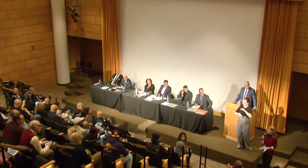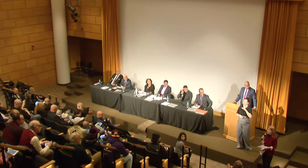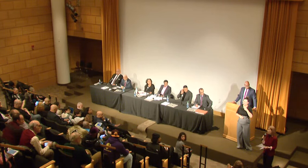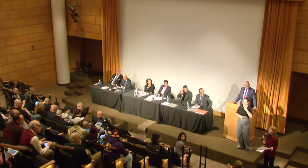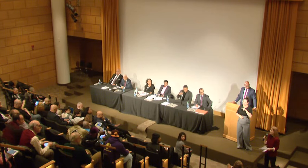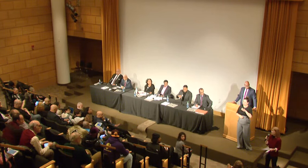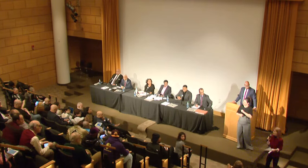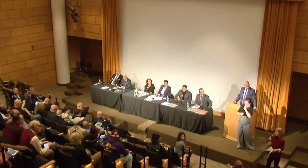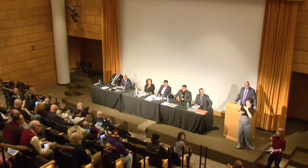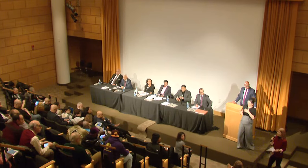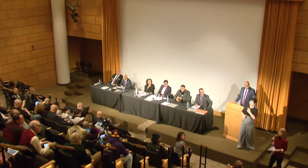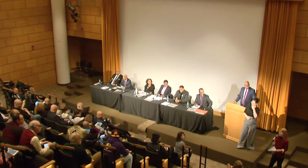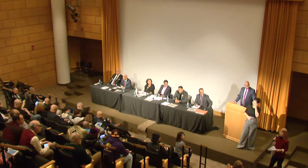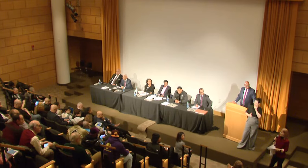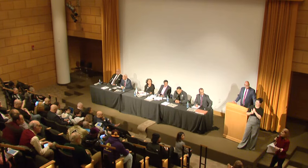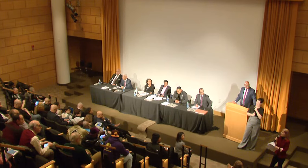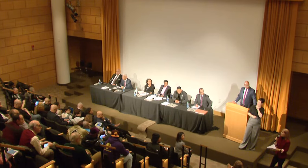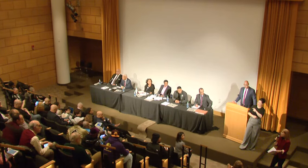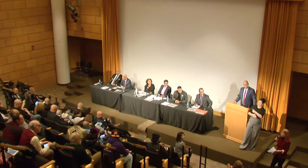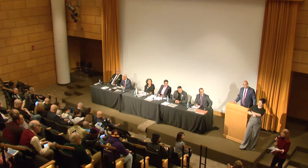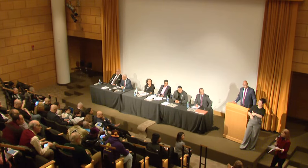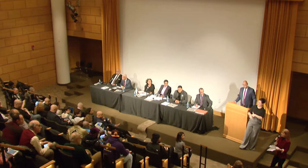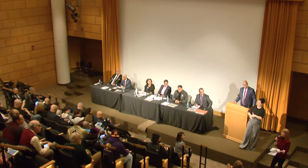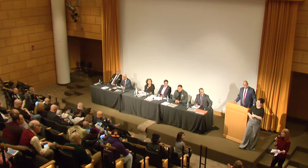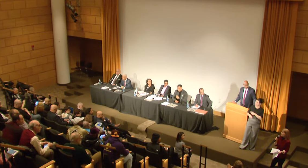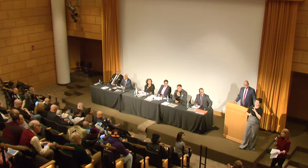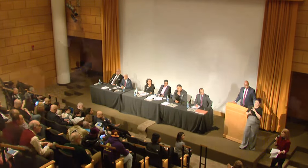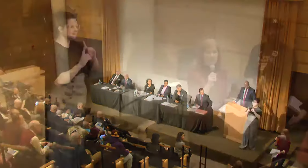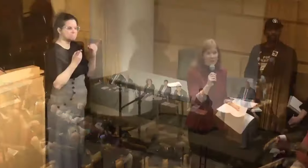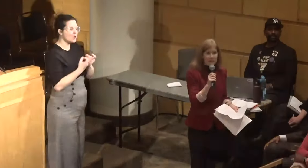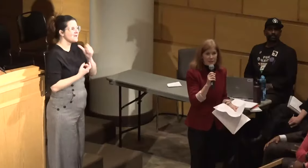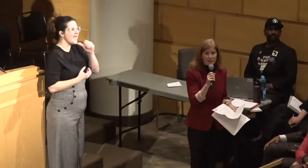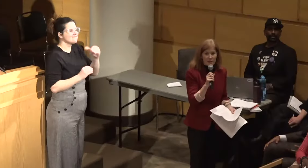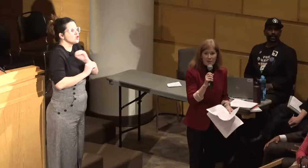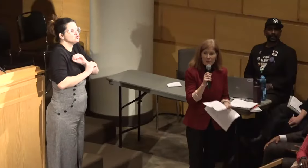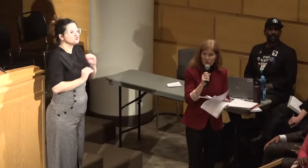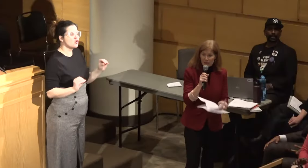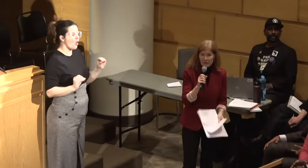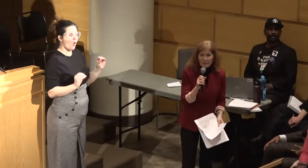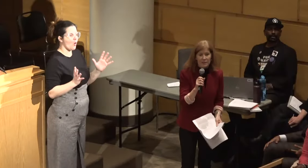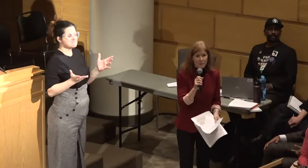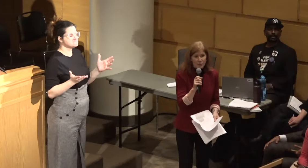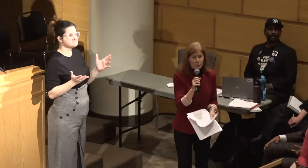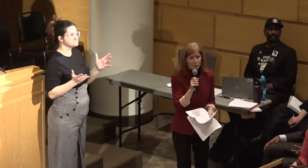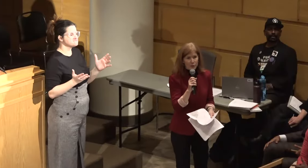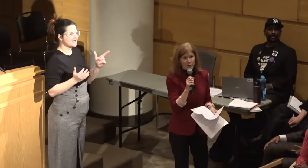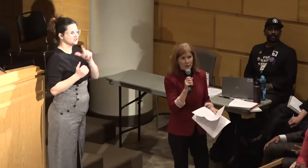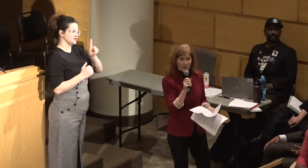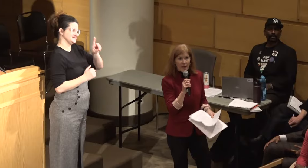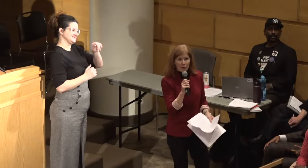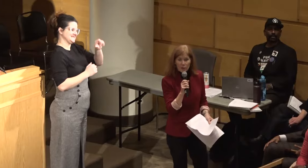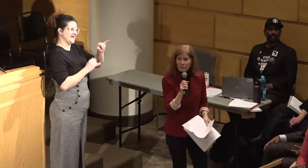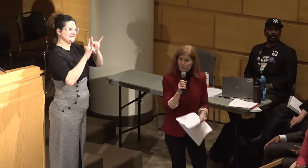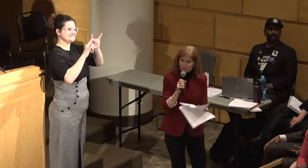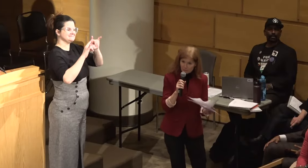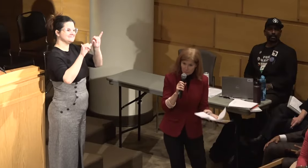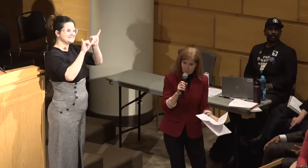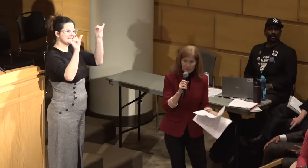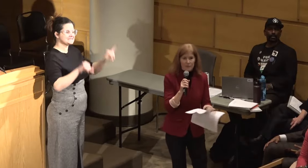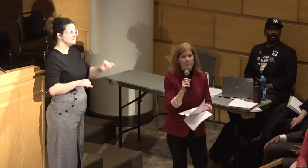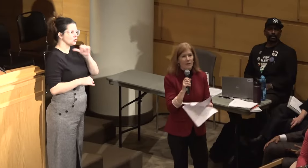not a question you want to hear at the time. The department didn't have any means at the time. Their data systems were inadequate,